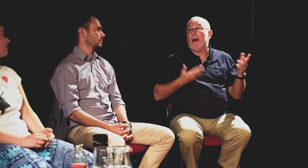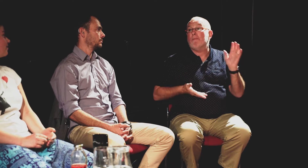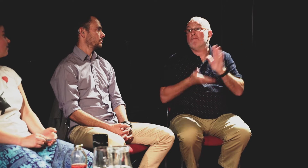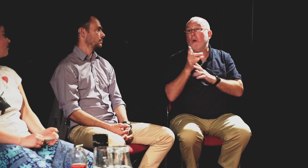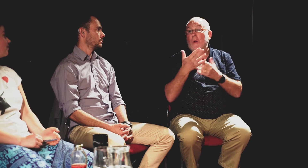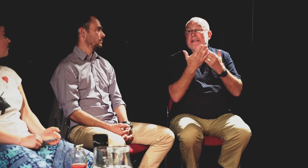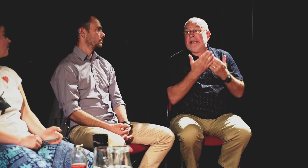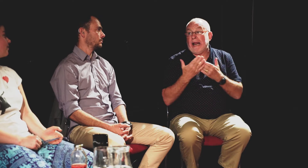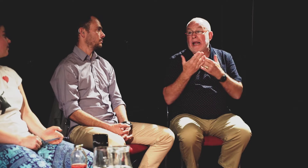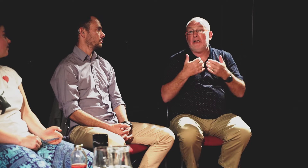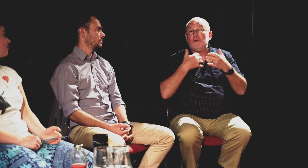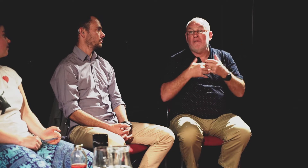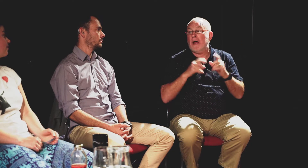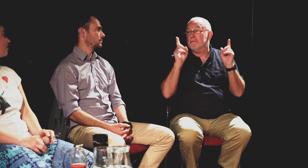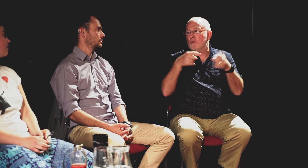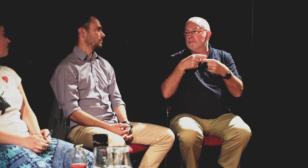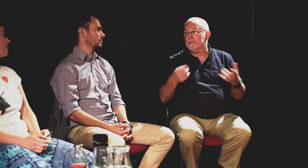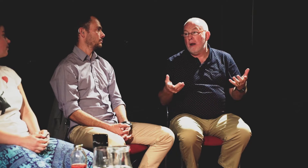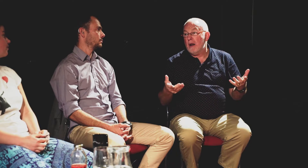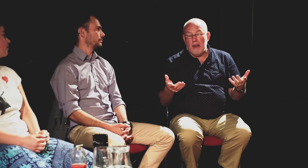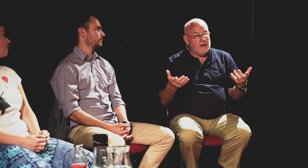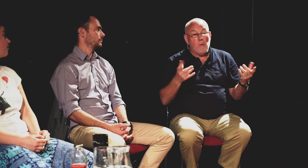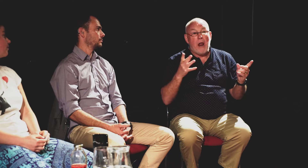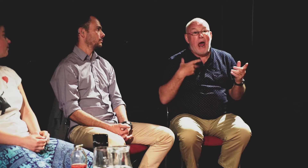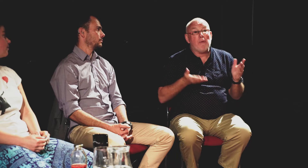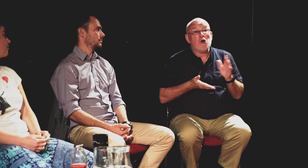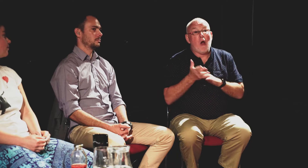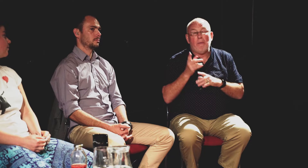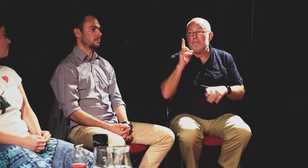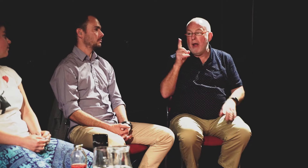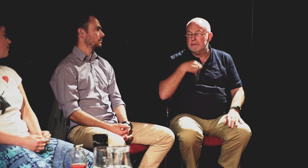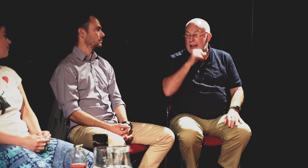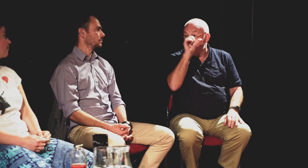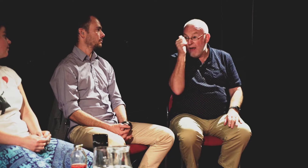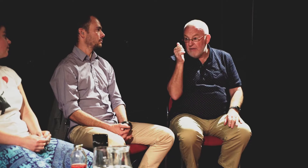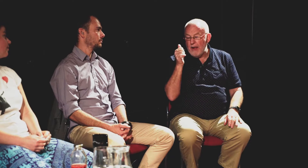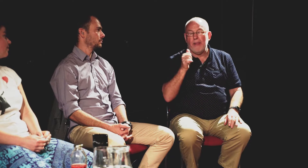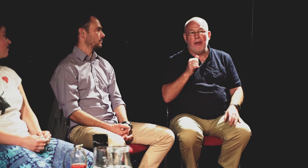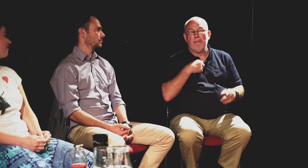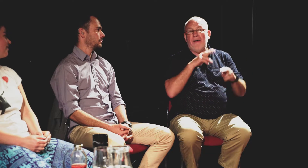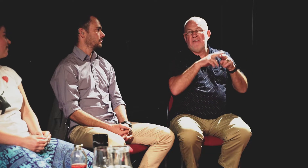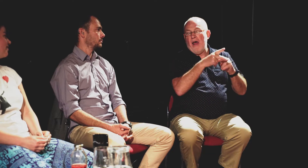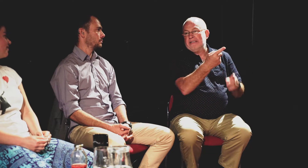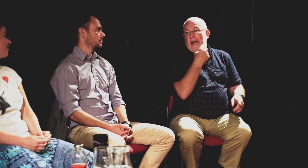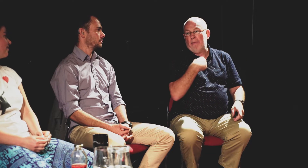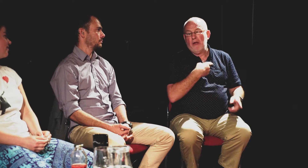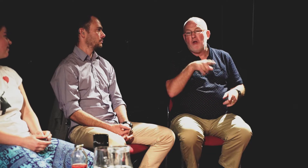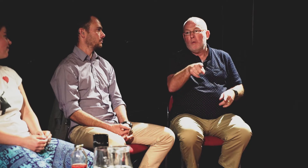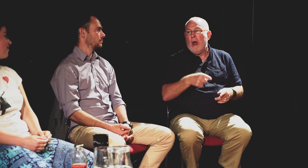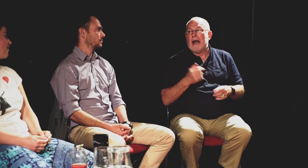So I left school, and it was impossible for me to go to university or anywhere, so I thought, where should I go? But I was very lucky because my father